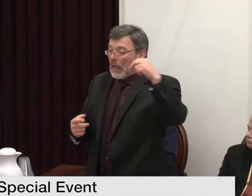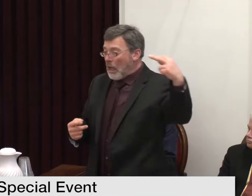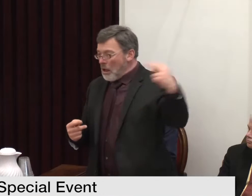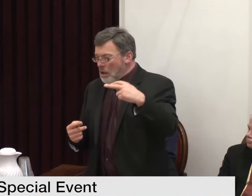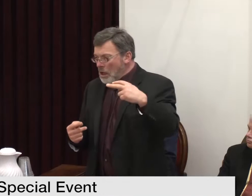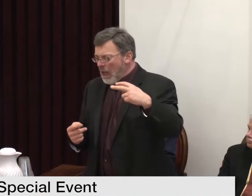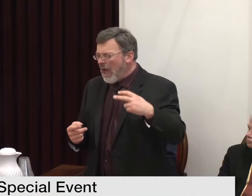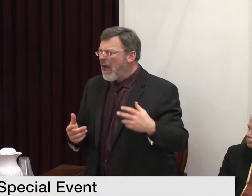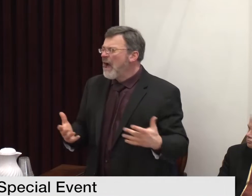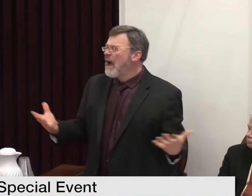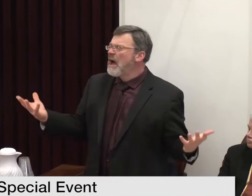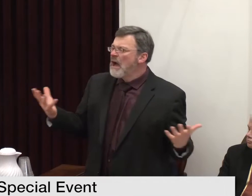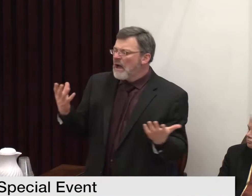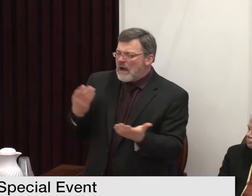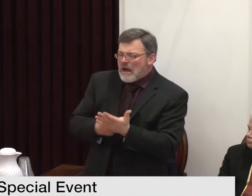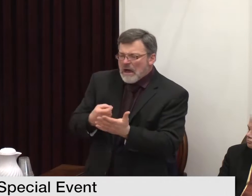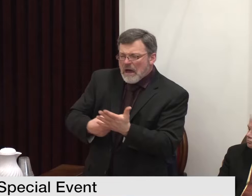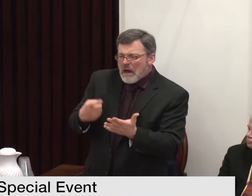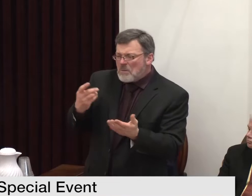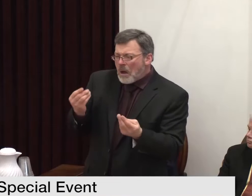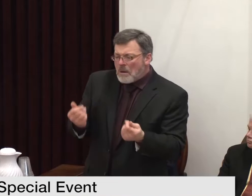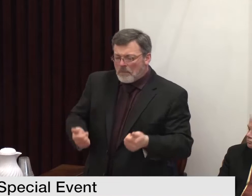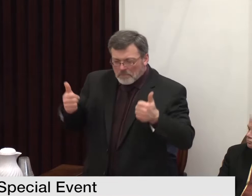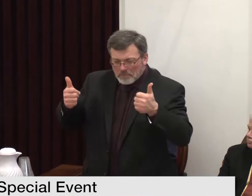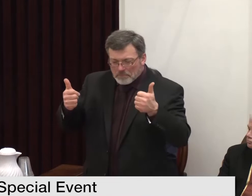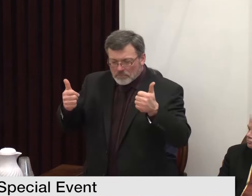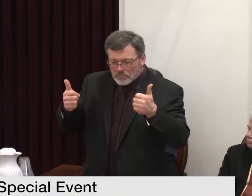estimated 17.3%.